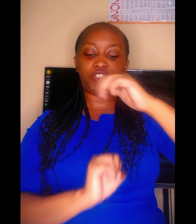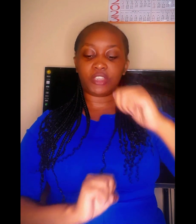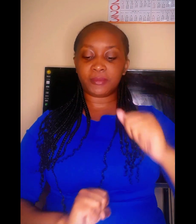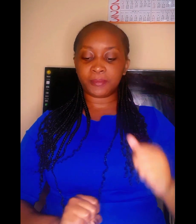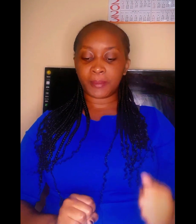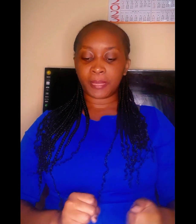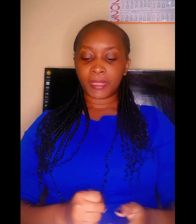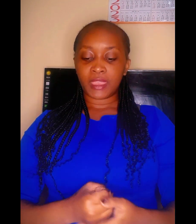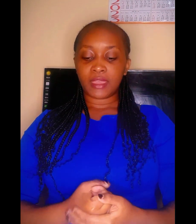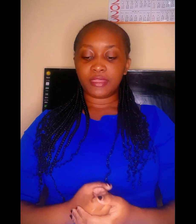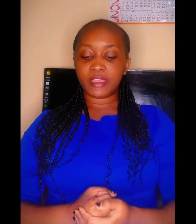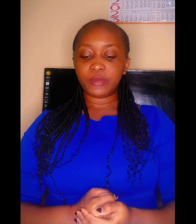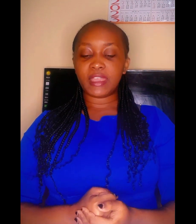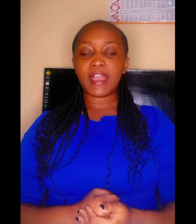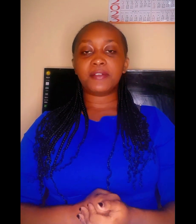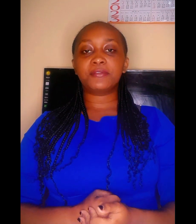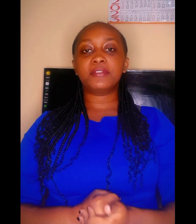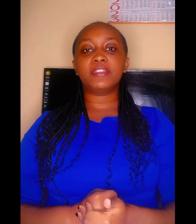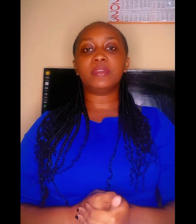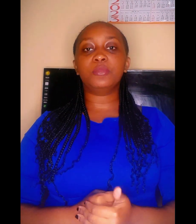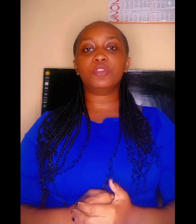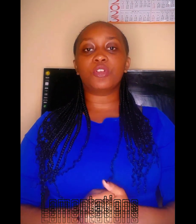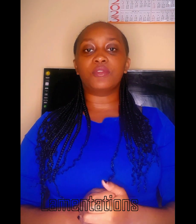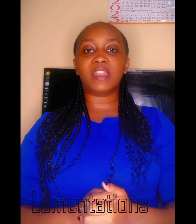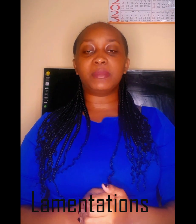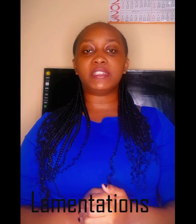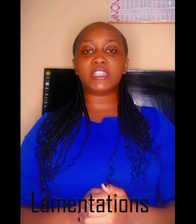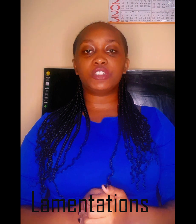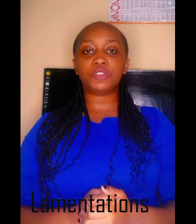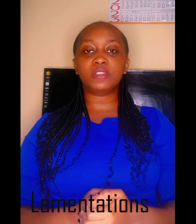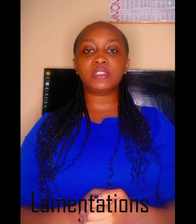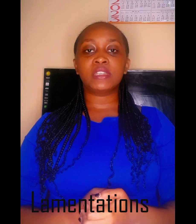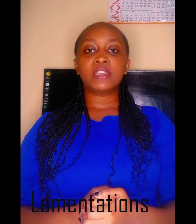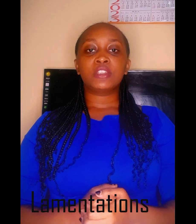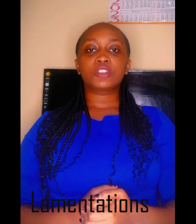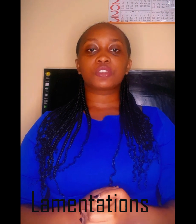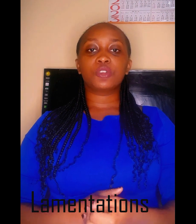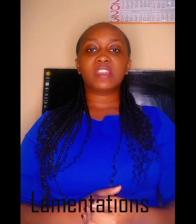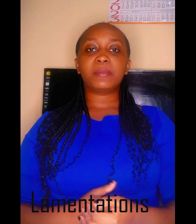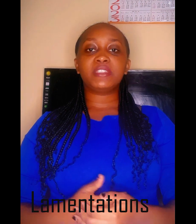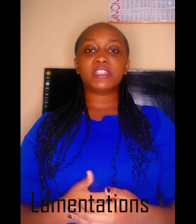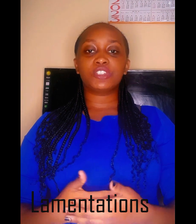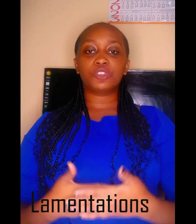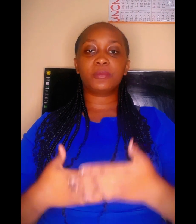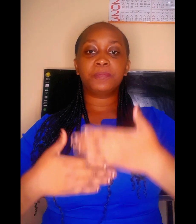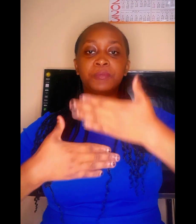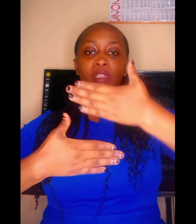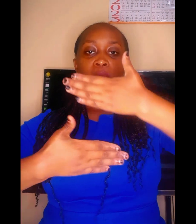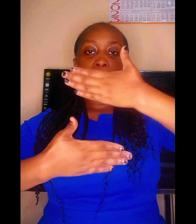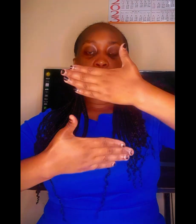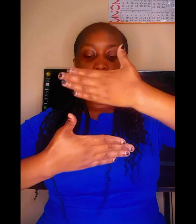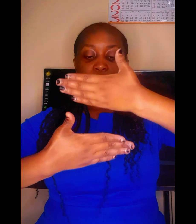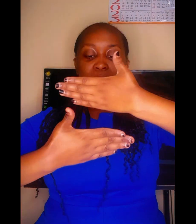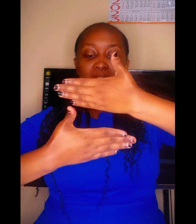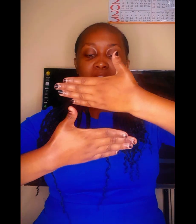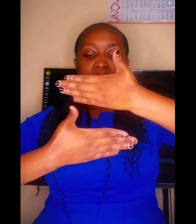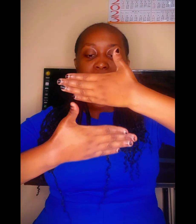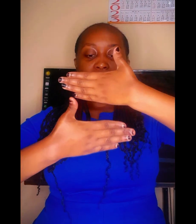J. Then we have the book of Lamentation. So Lamentation, both of my